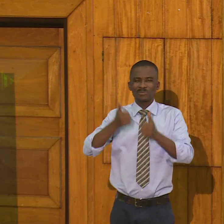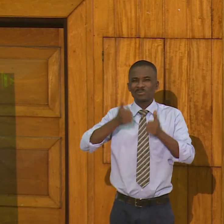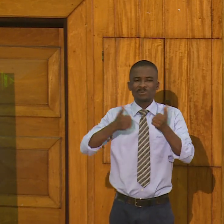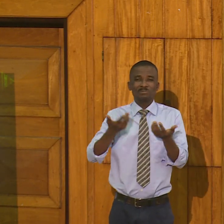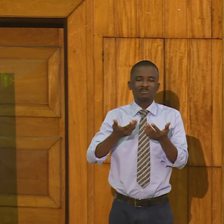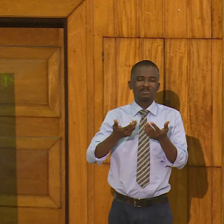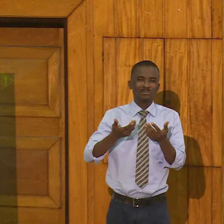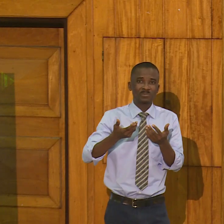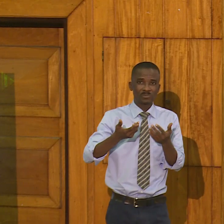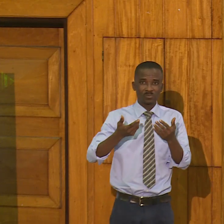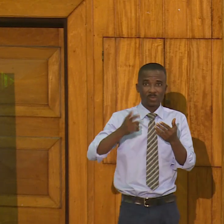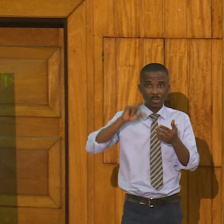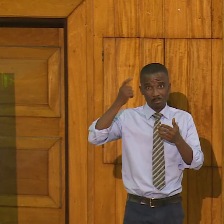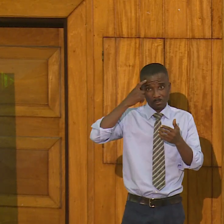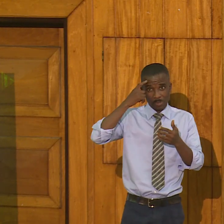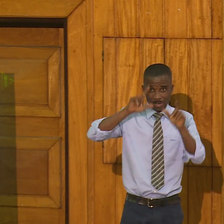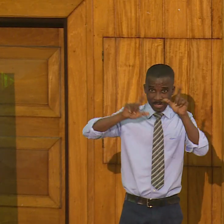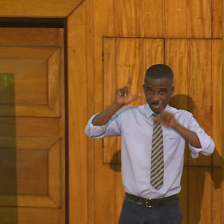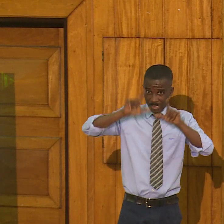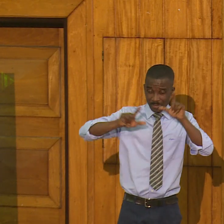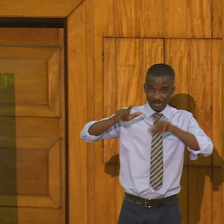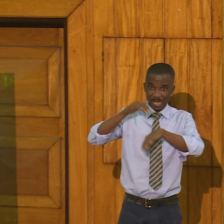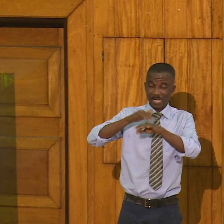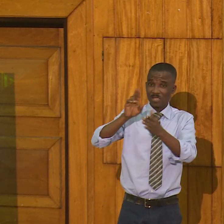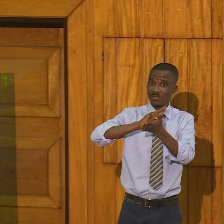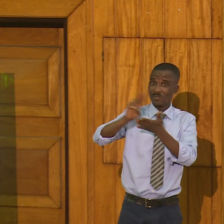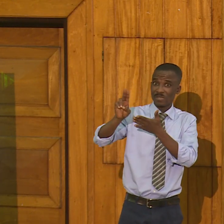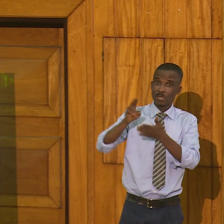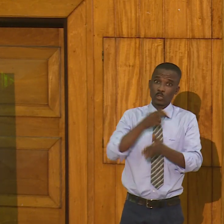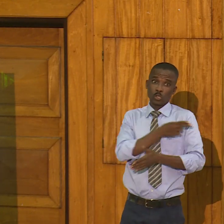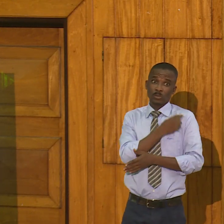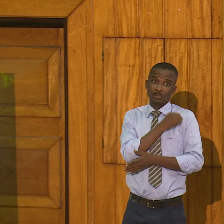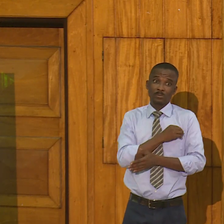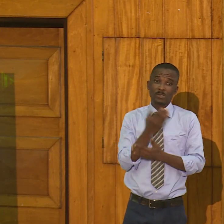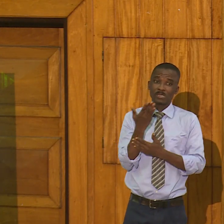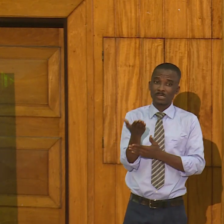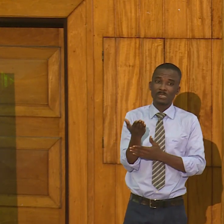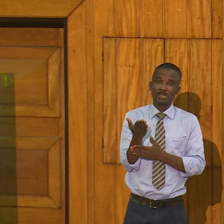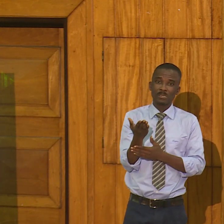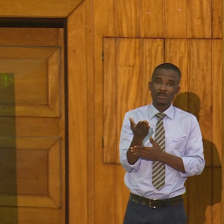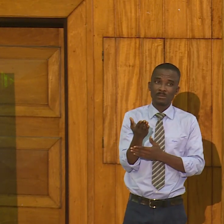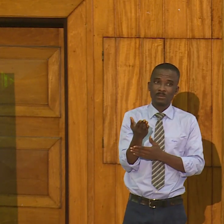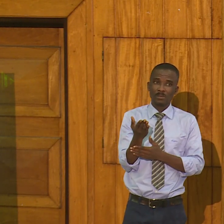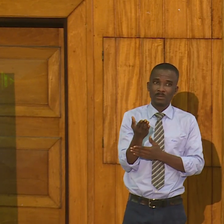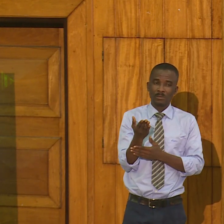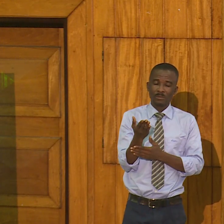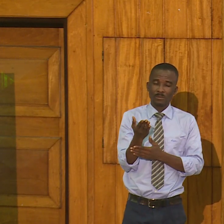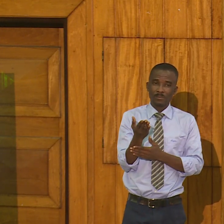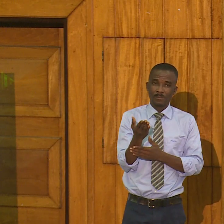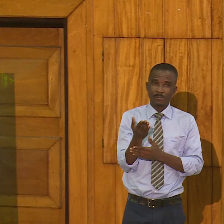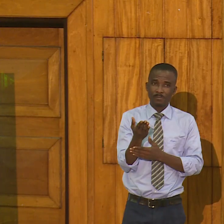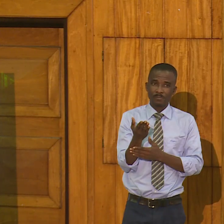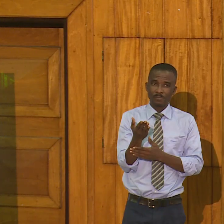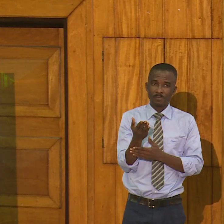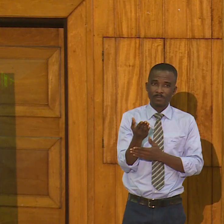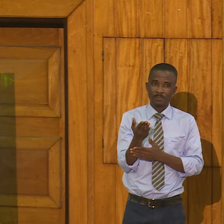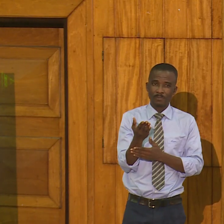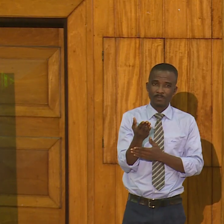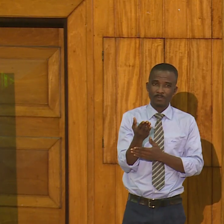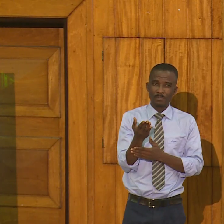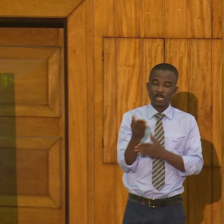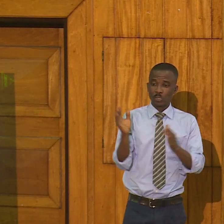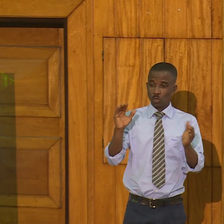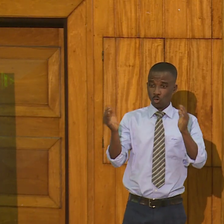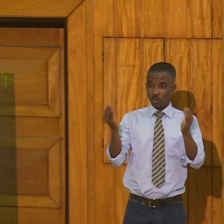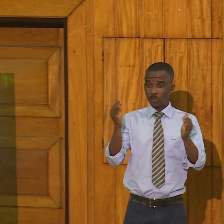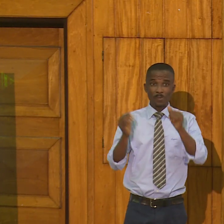public laboratories called University of Maiduguri Teaching Hospital. Again, it's also in the east of Nigeria, to